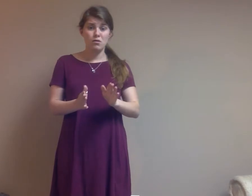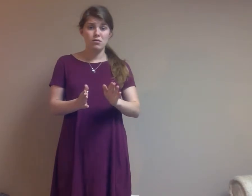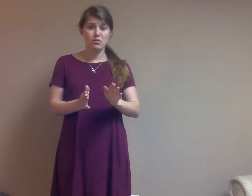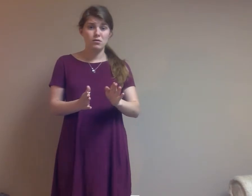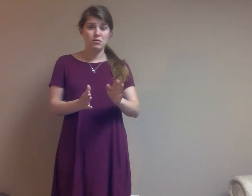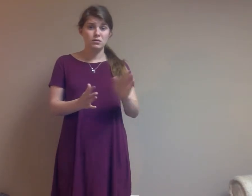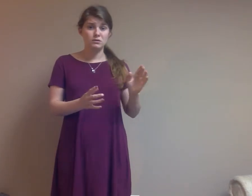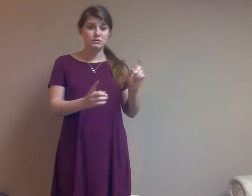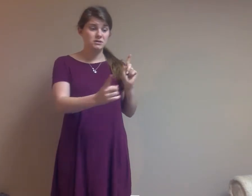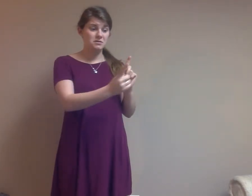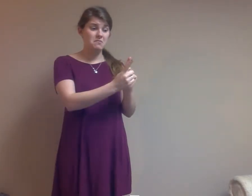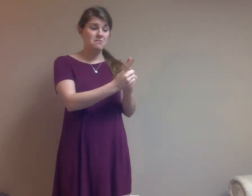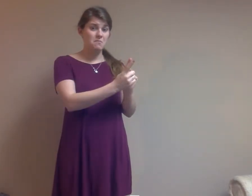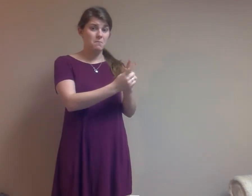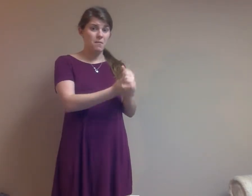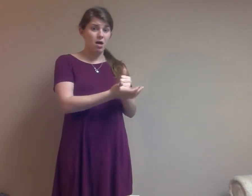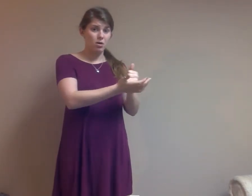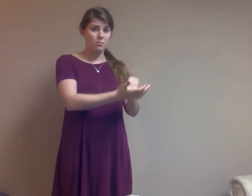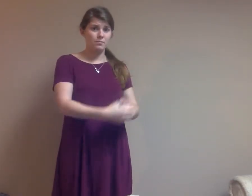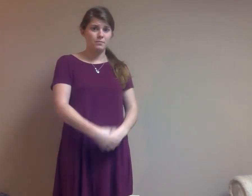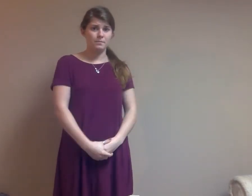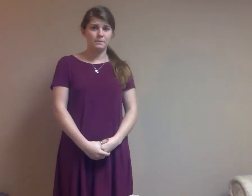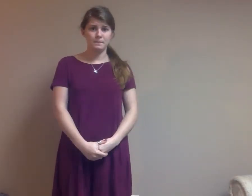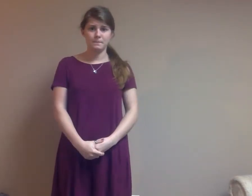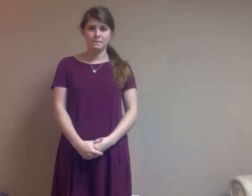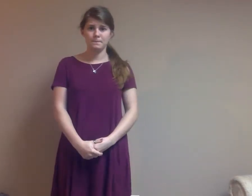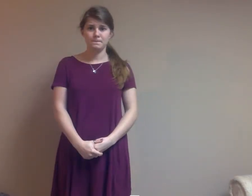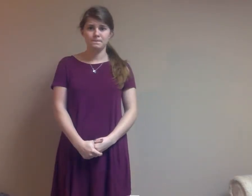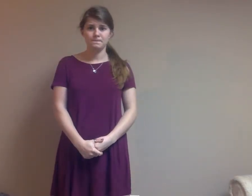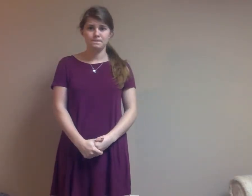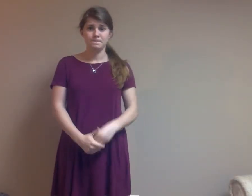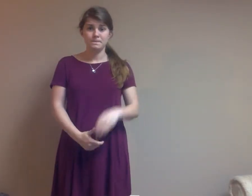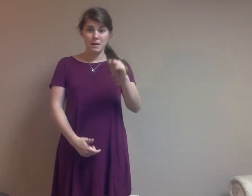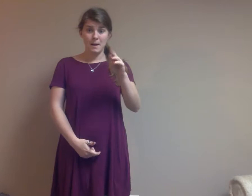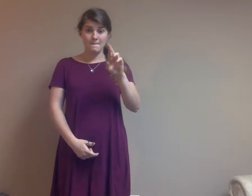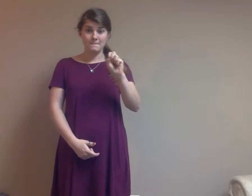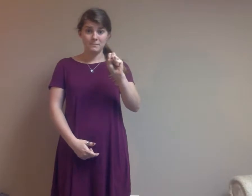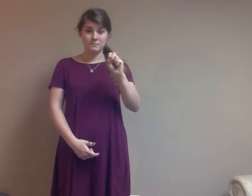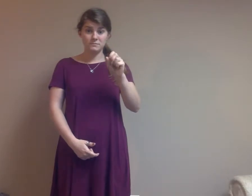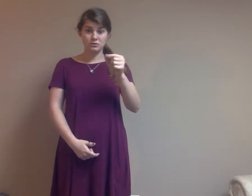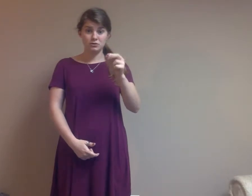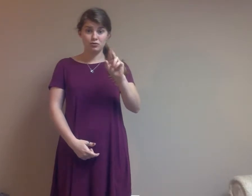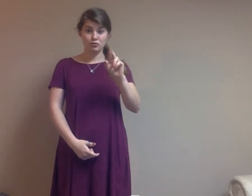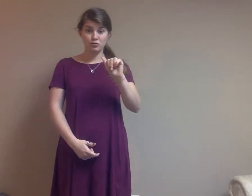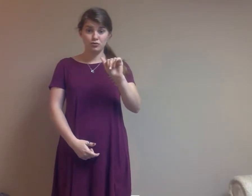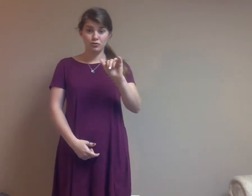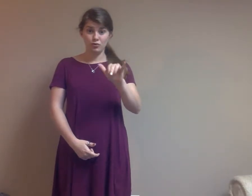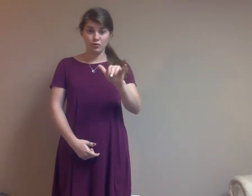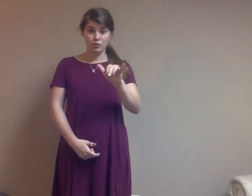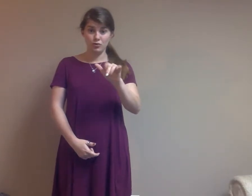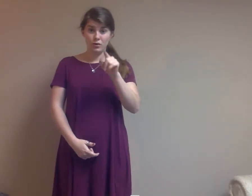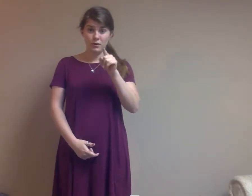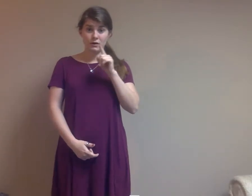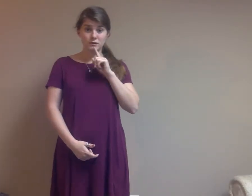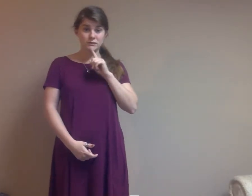homesickness. There's no wand that we can wave to make it go away. There's no medicine we can give them for homesickness. It really is a matter of